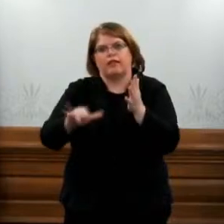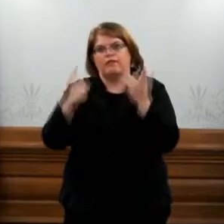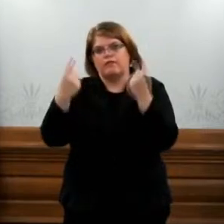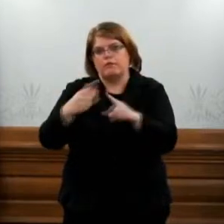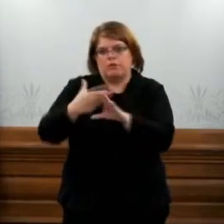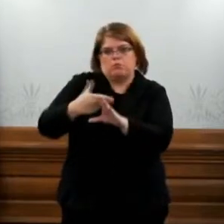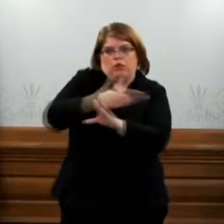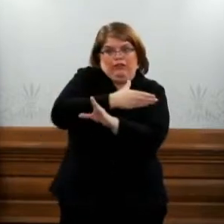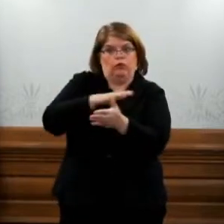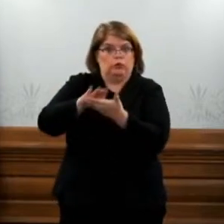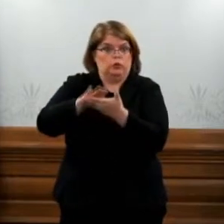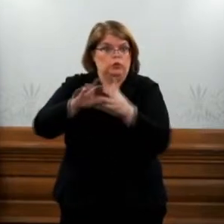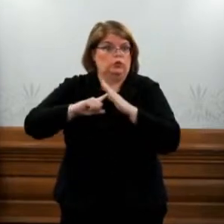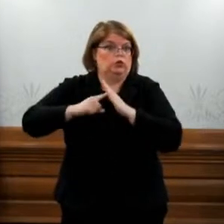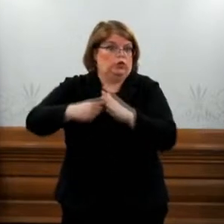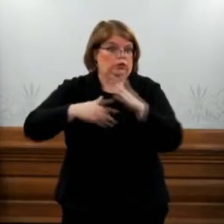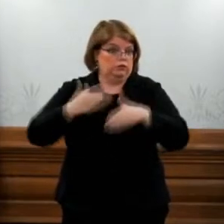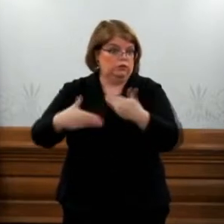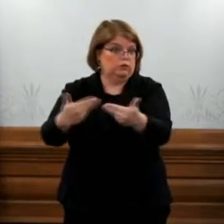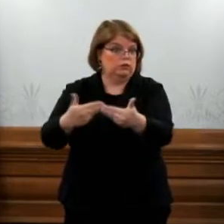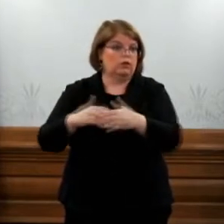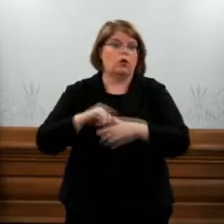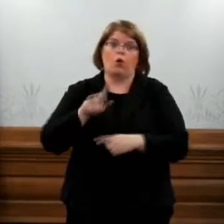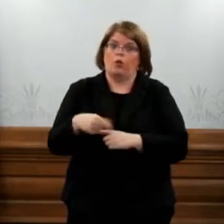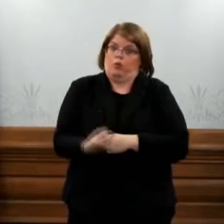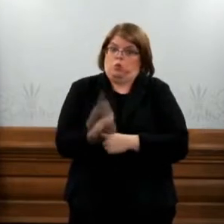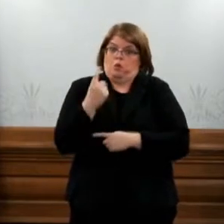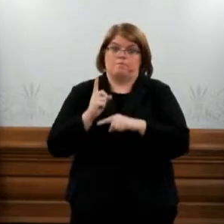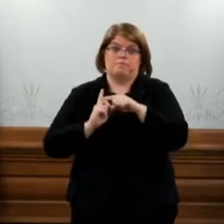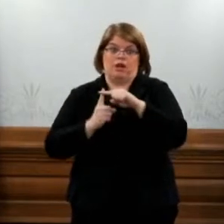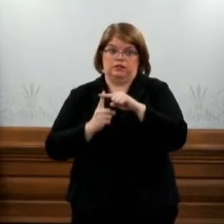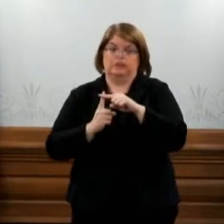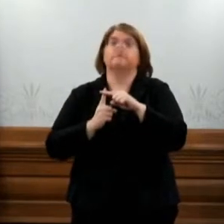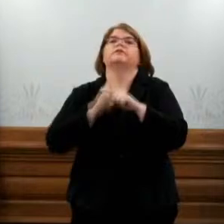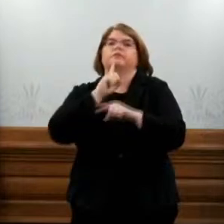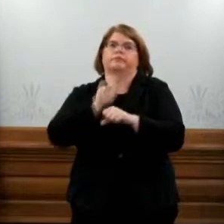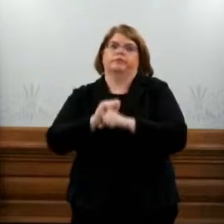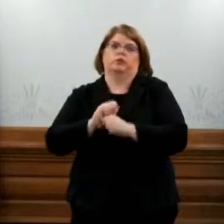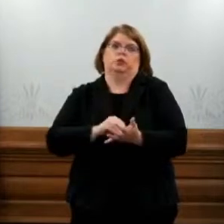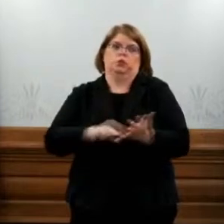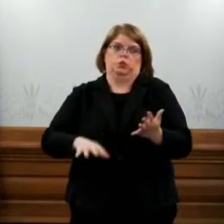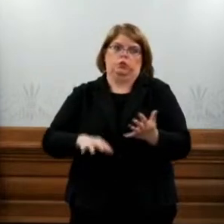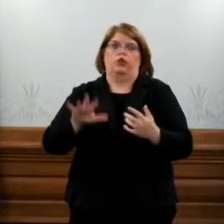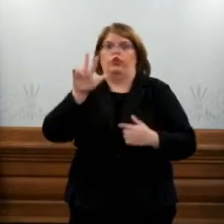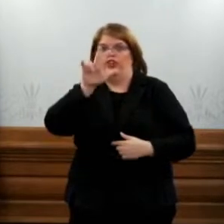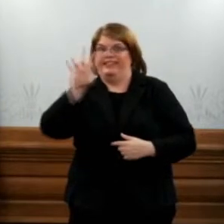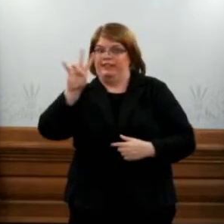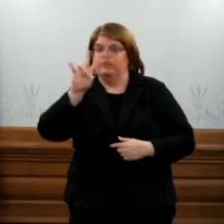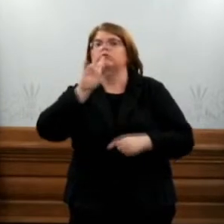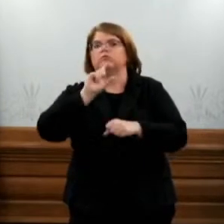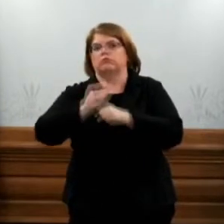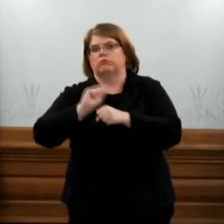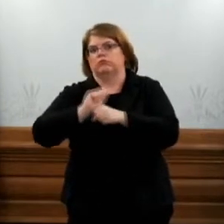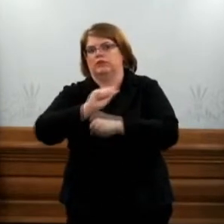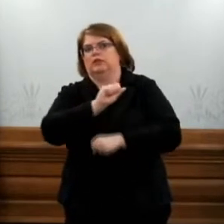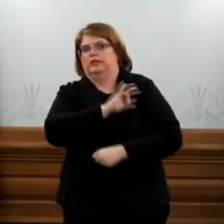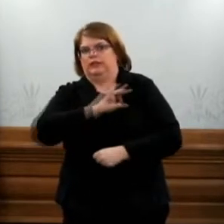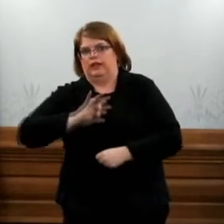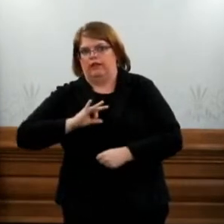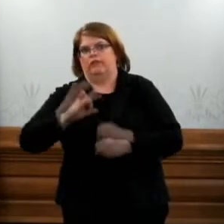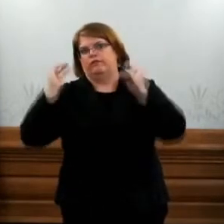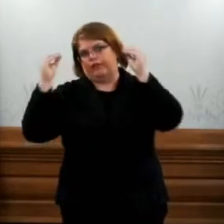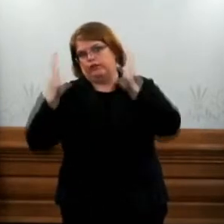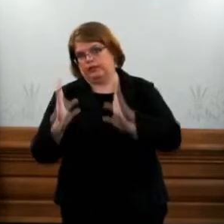those positive cases was in a student. The others 37 are in staff or faculty.